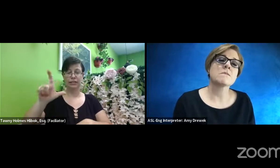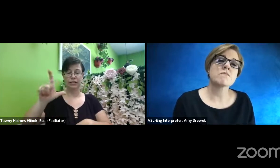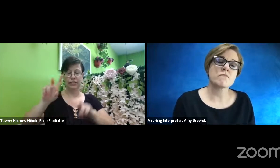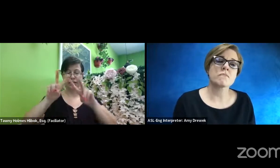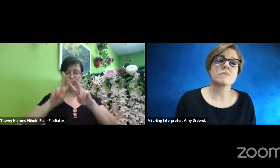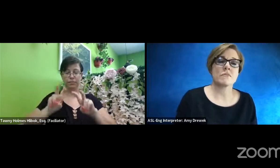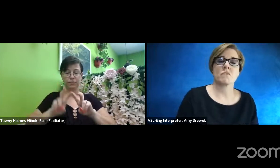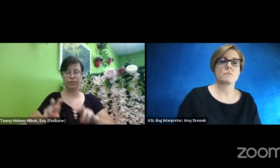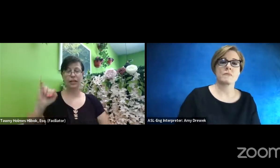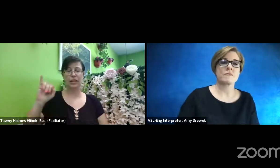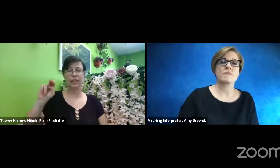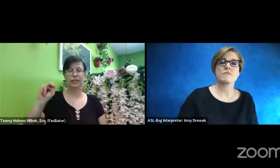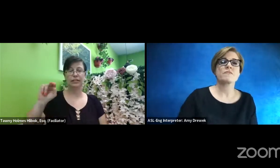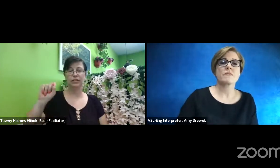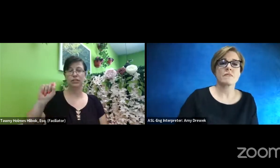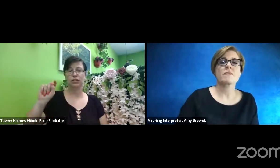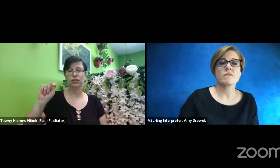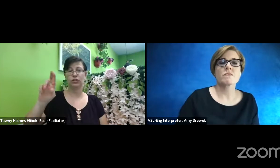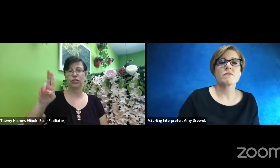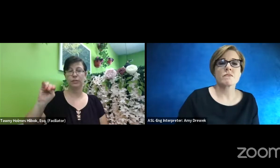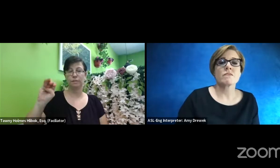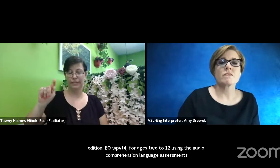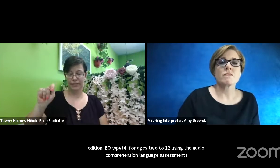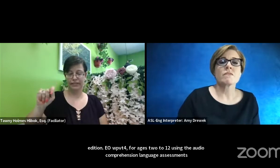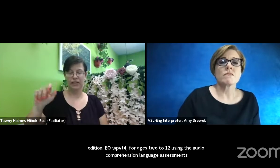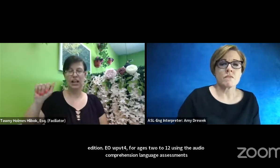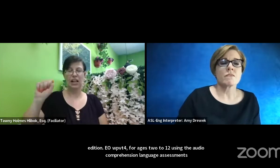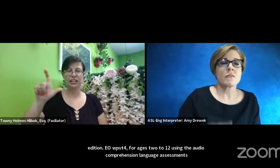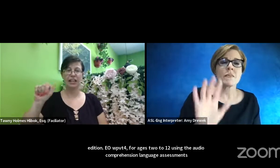assessment. EACL.